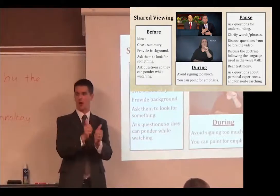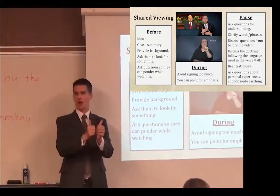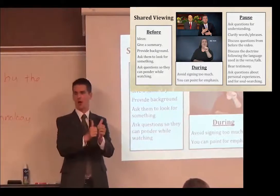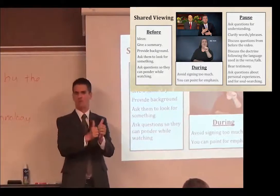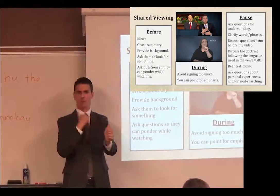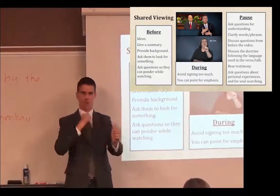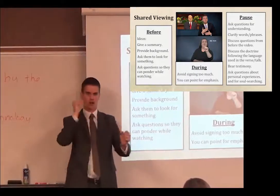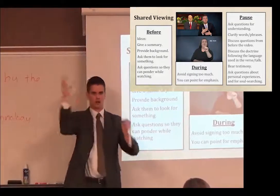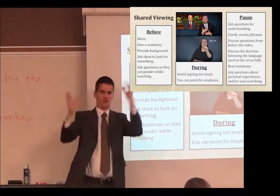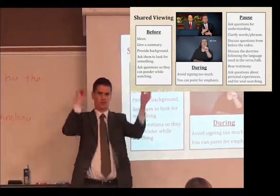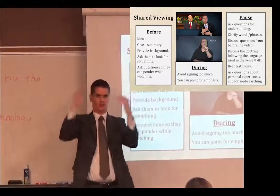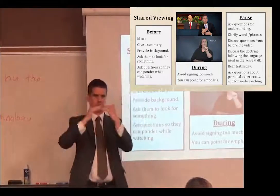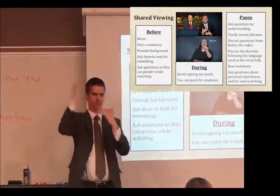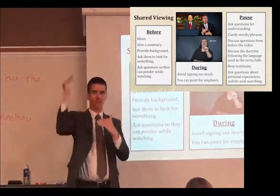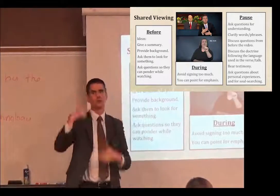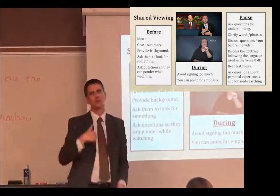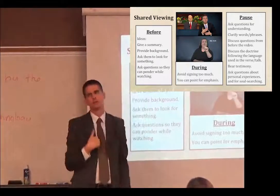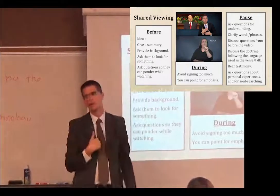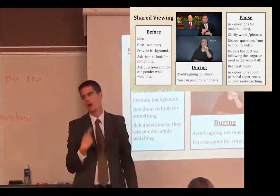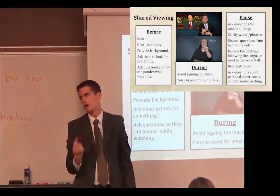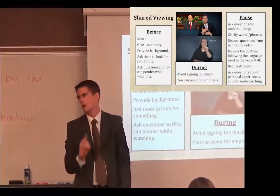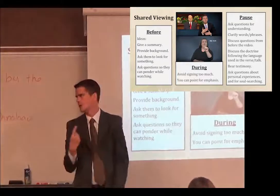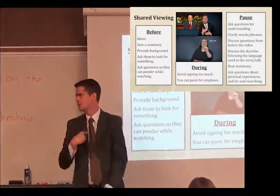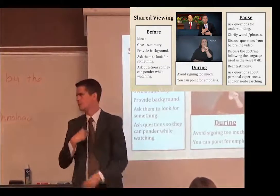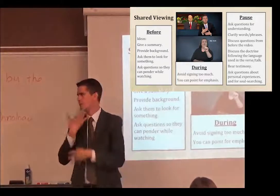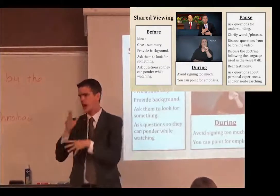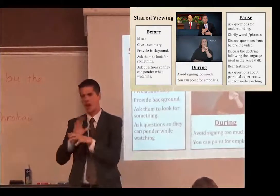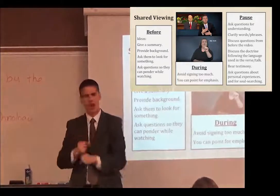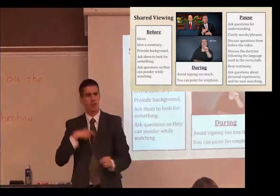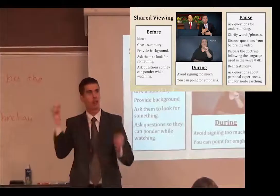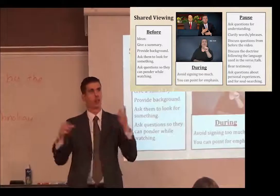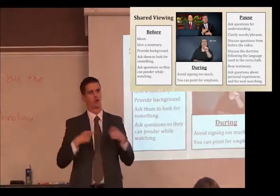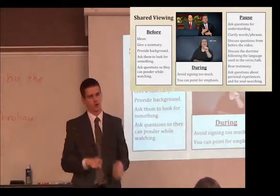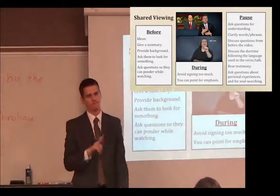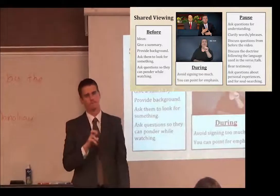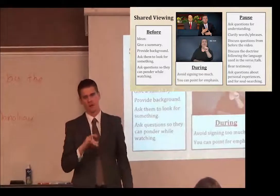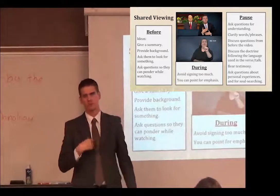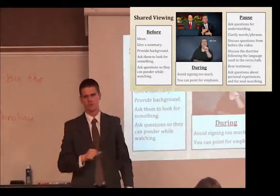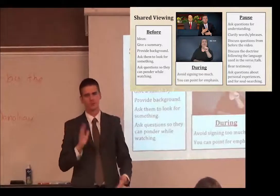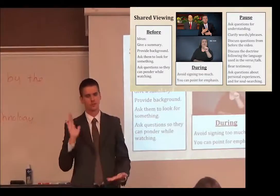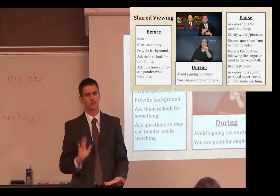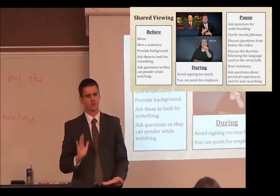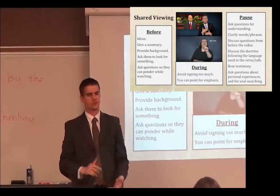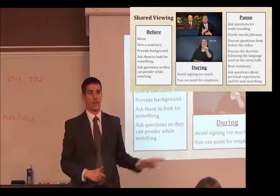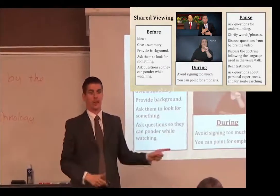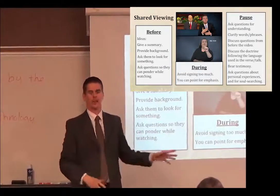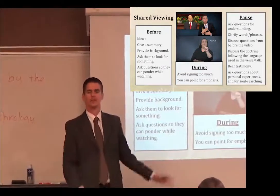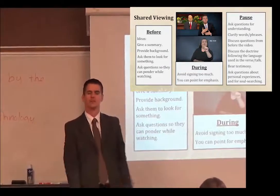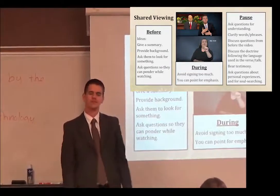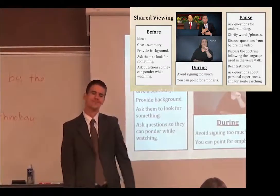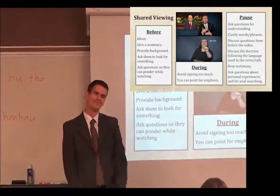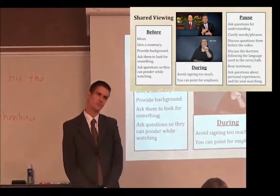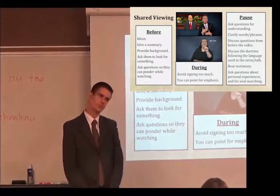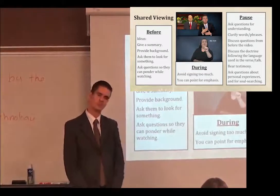video, avoid talking. I always do that. That is such a bad habit. I interrupt my own videos all the time.